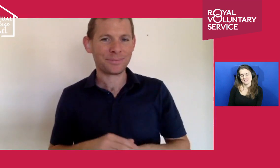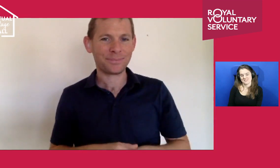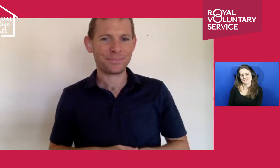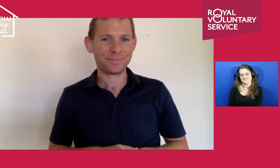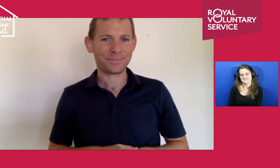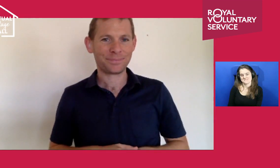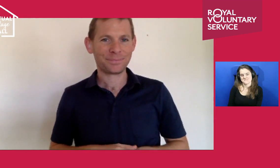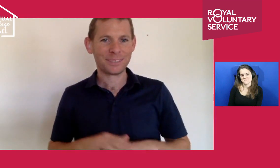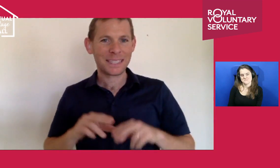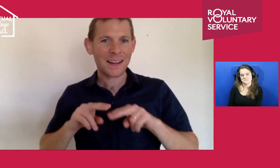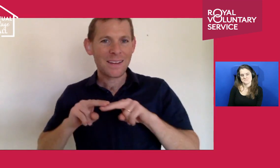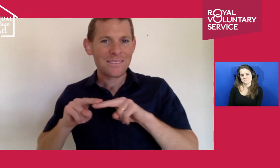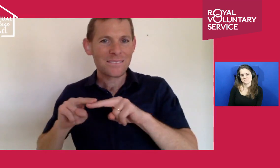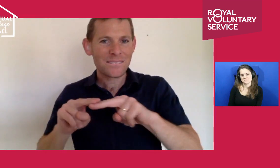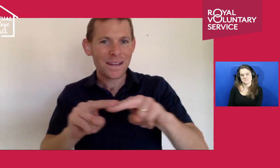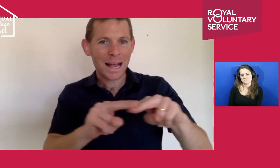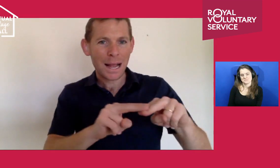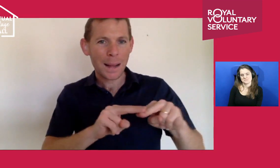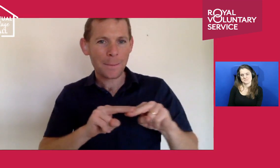family,